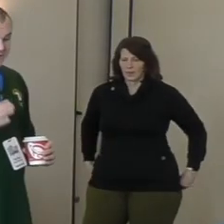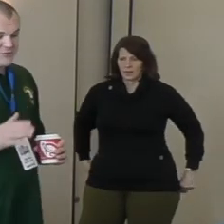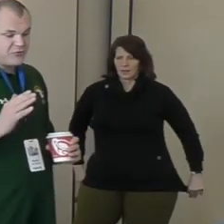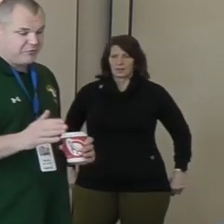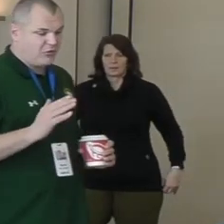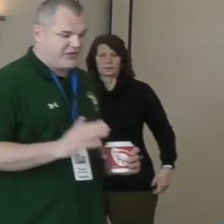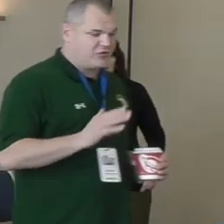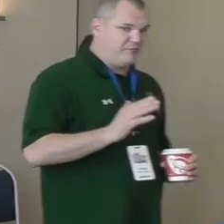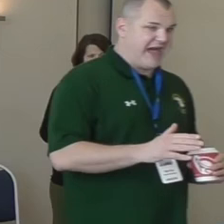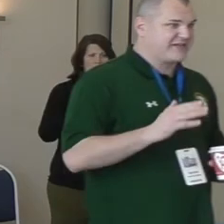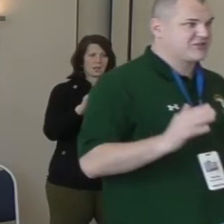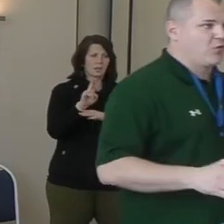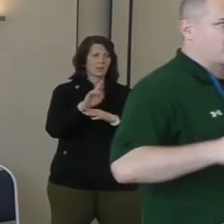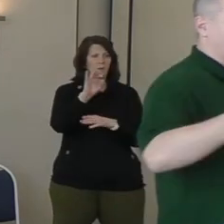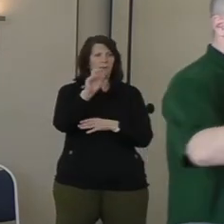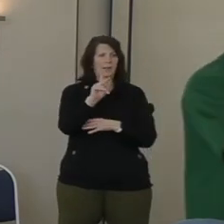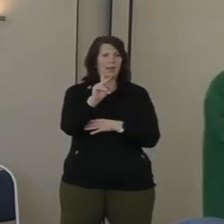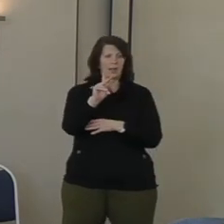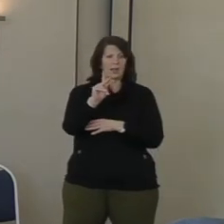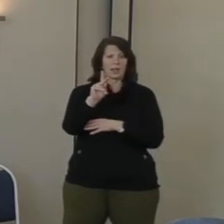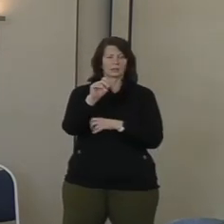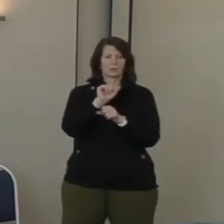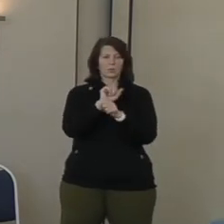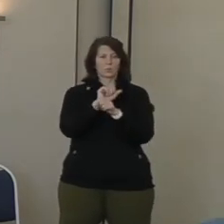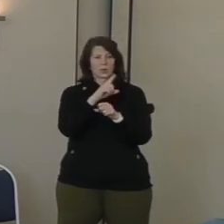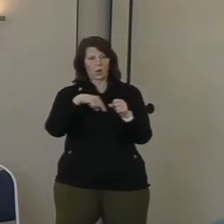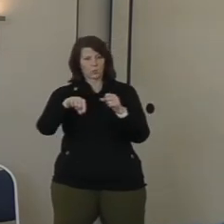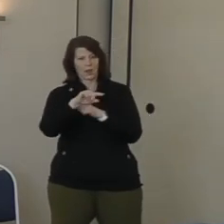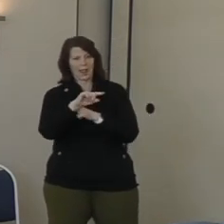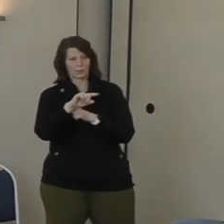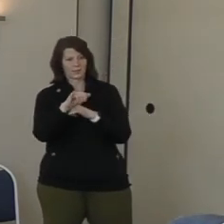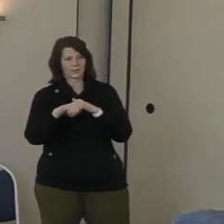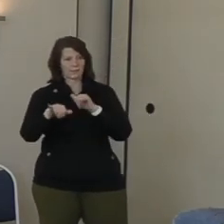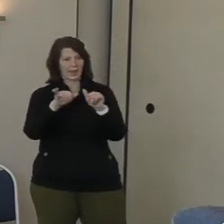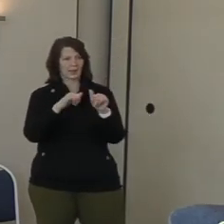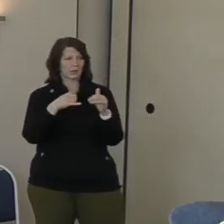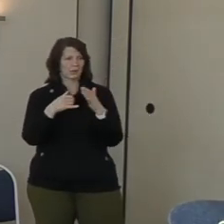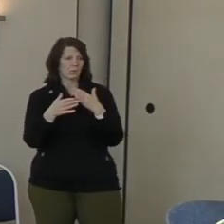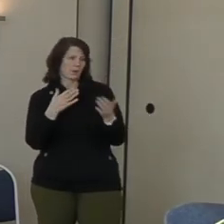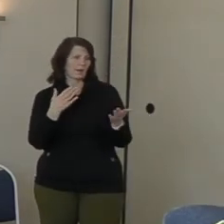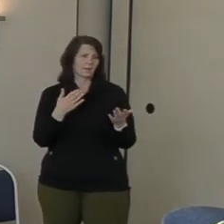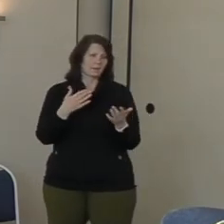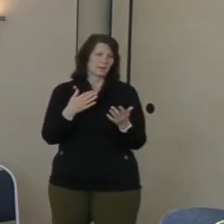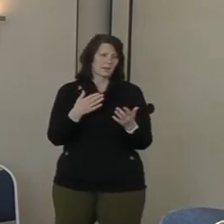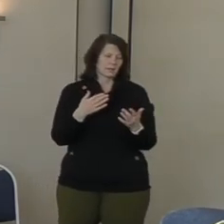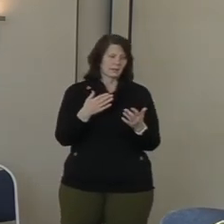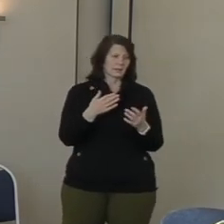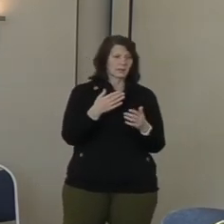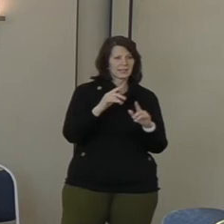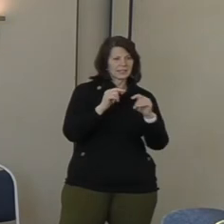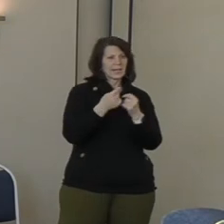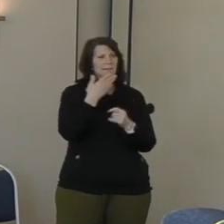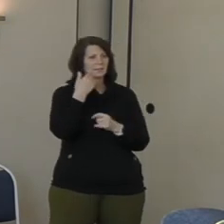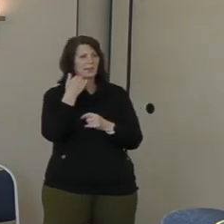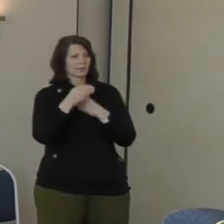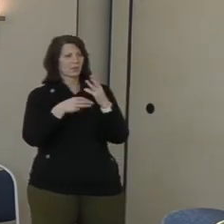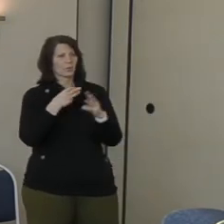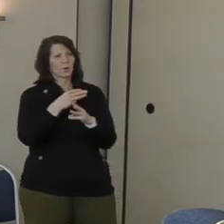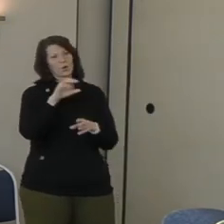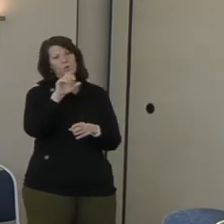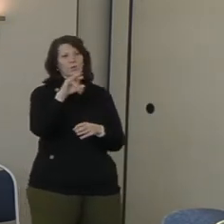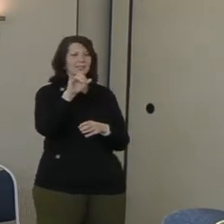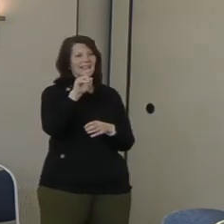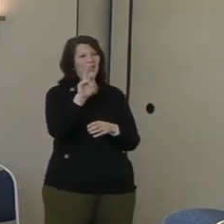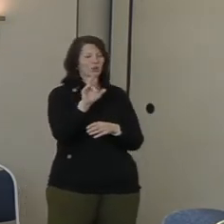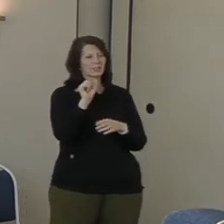you have to deploy your backs to work around this pattern. What do I mean by that? The team that does this the best in the world is the Crusaders. Now,